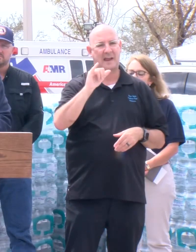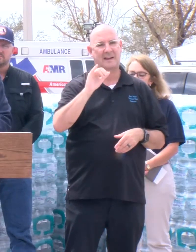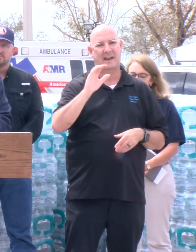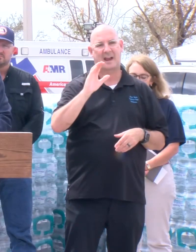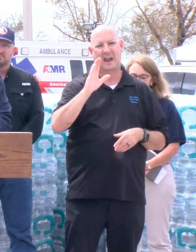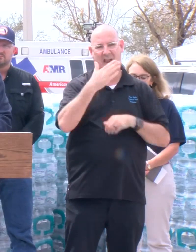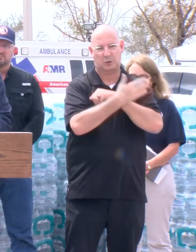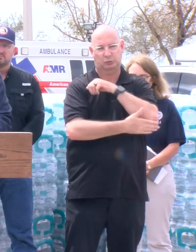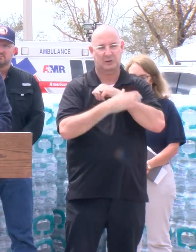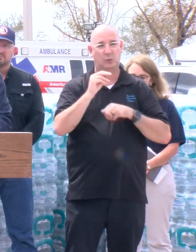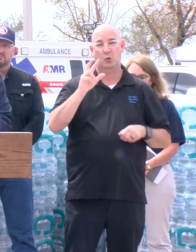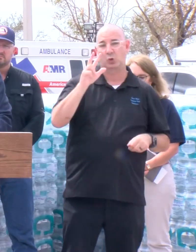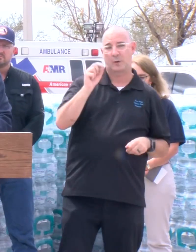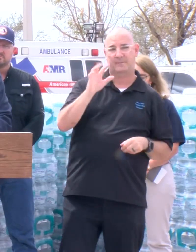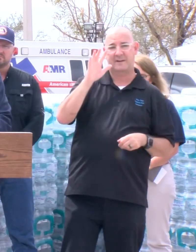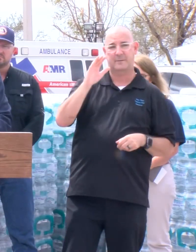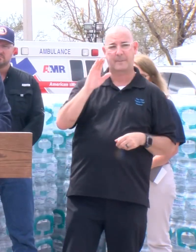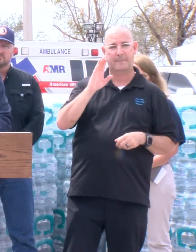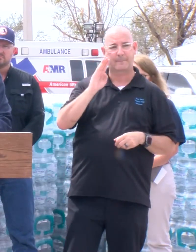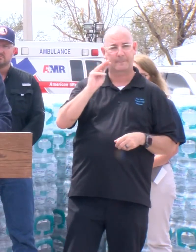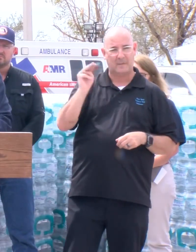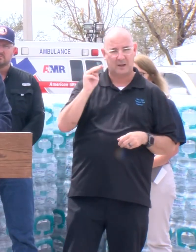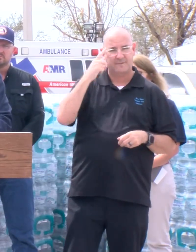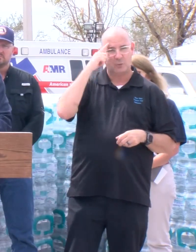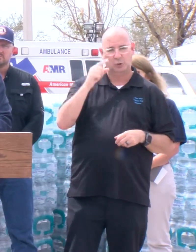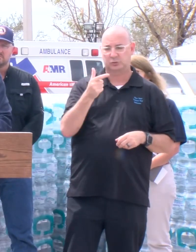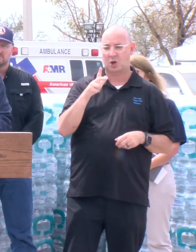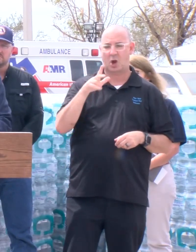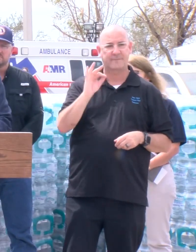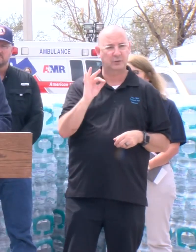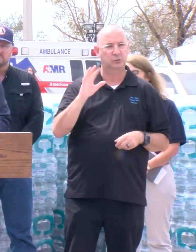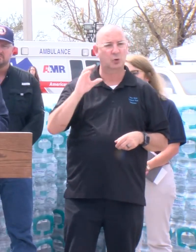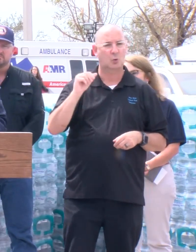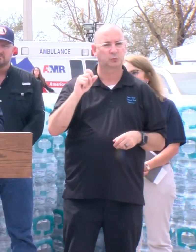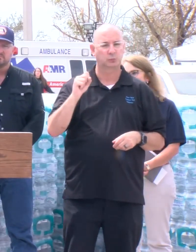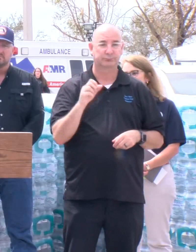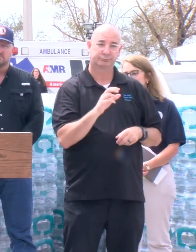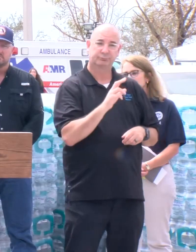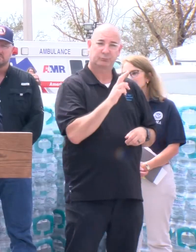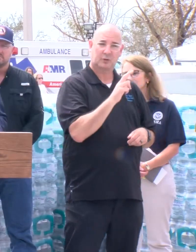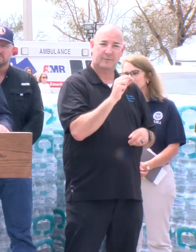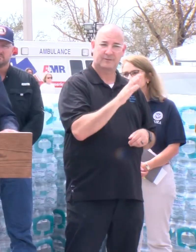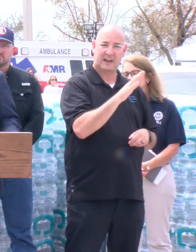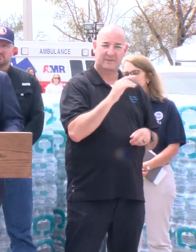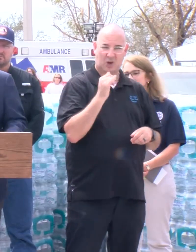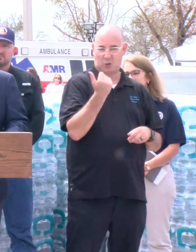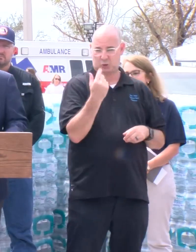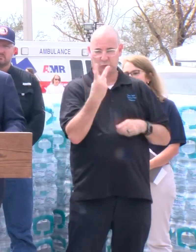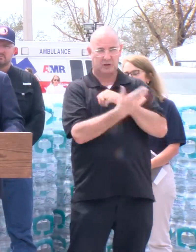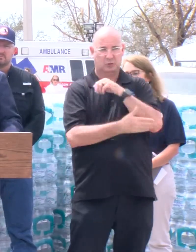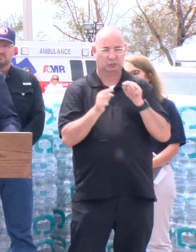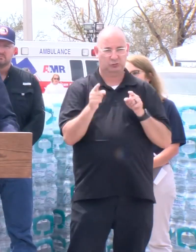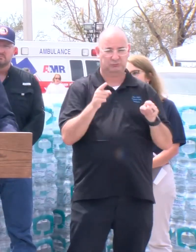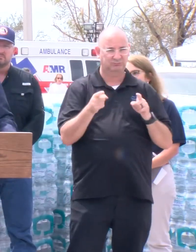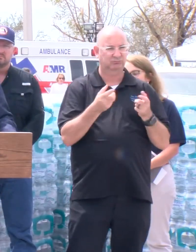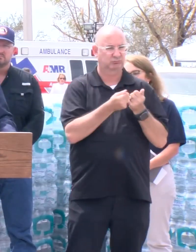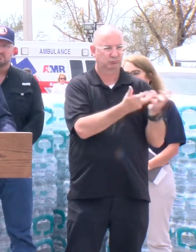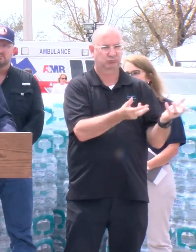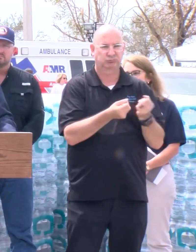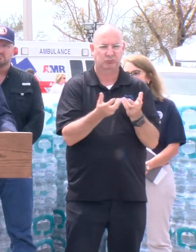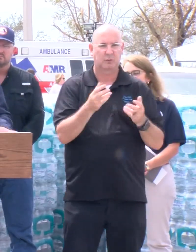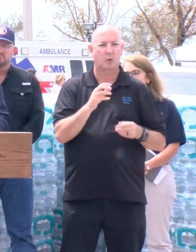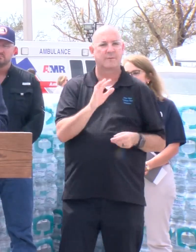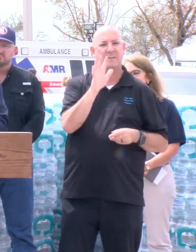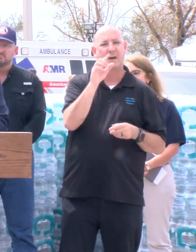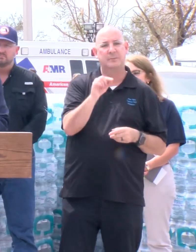Gulf County, $5.5 million each to Callaway and Graceville, and $5.7 million to Jackson County. So this, it